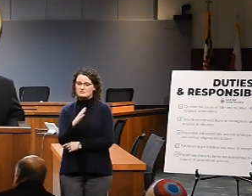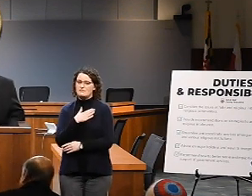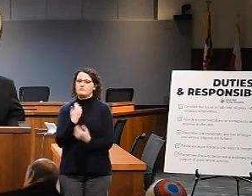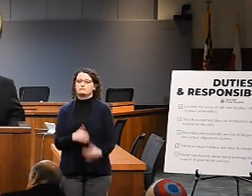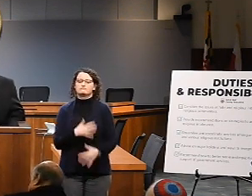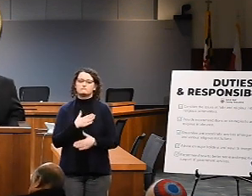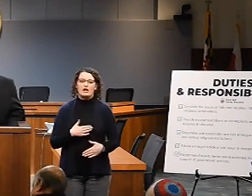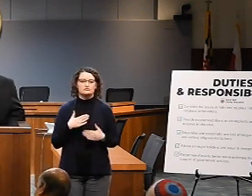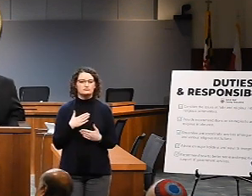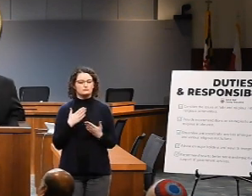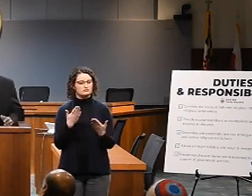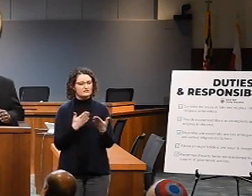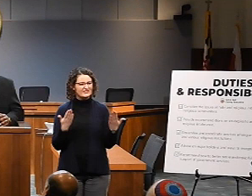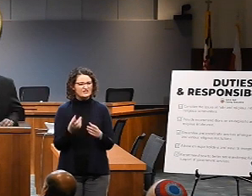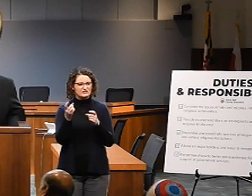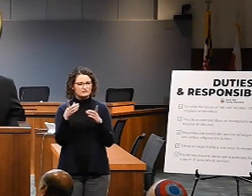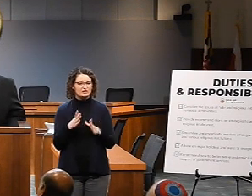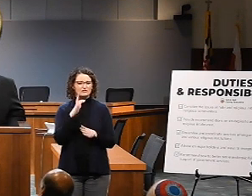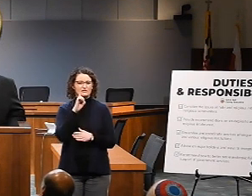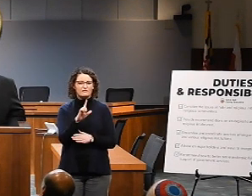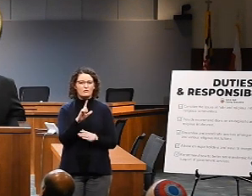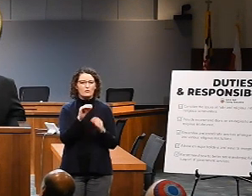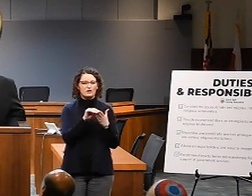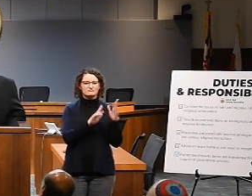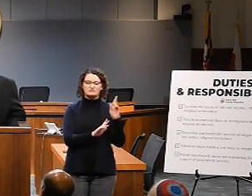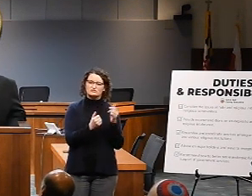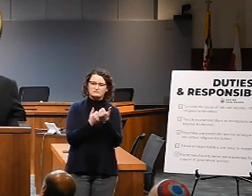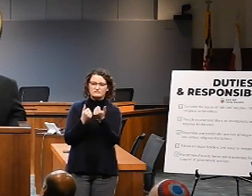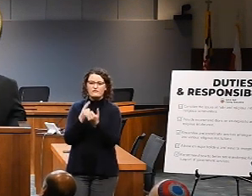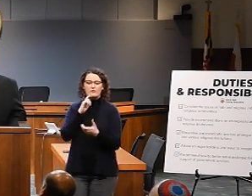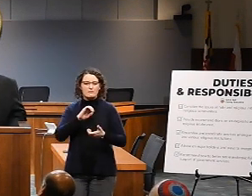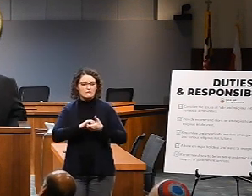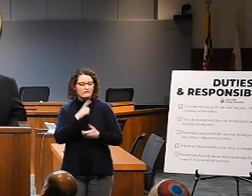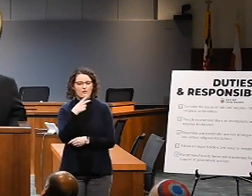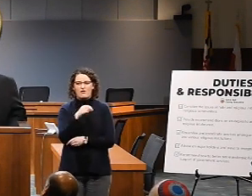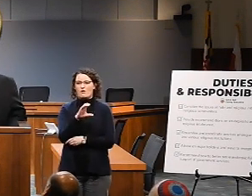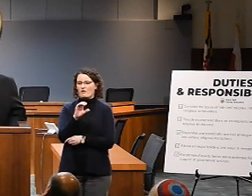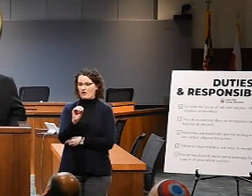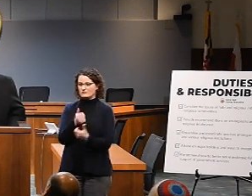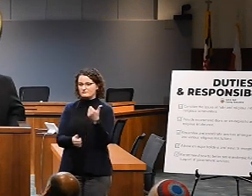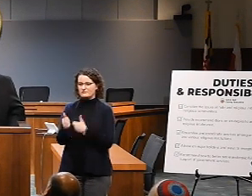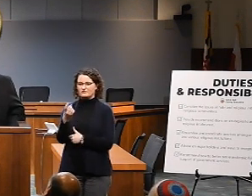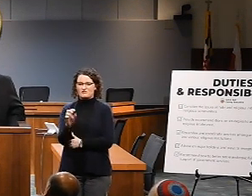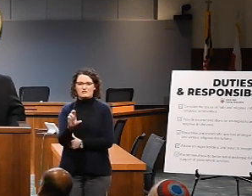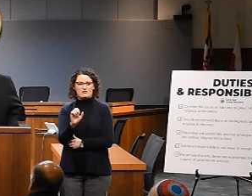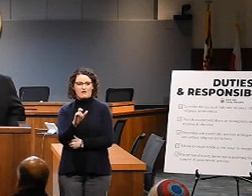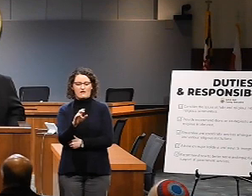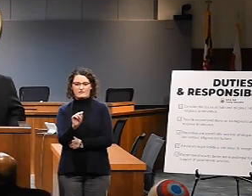to serve as the Director of Constituent Services and Community Partnerships for Howard County Executive Dr. Calvin Ball.